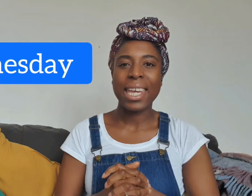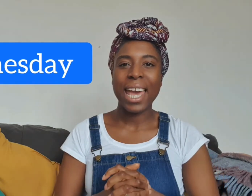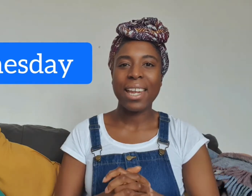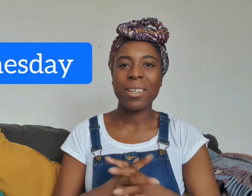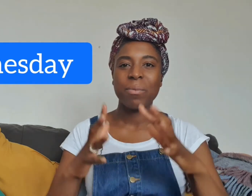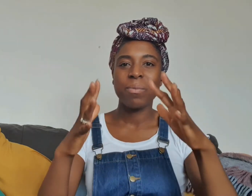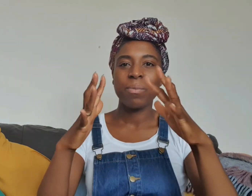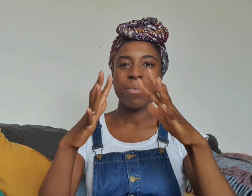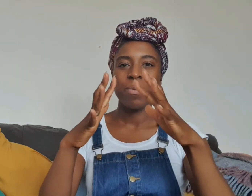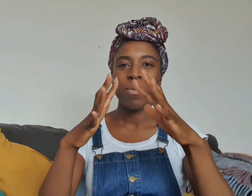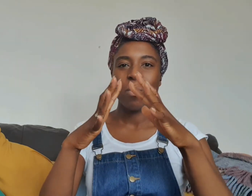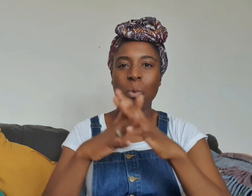again.